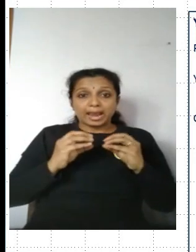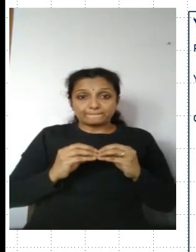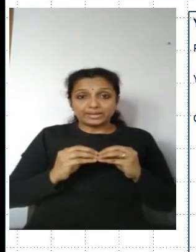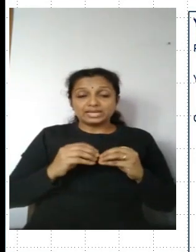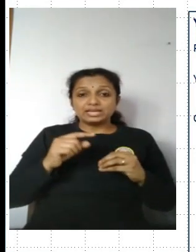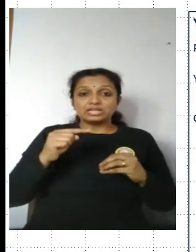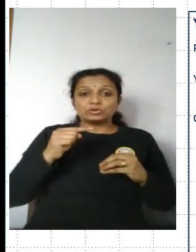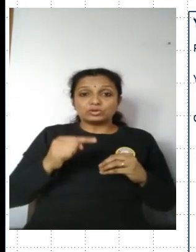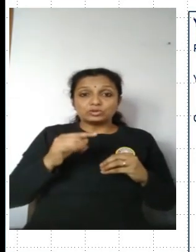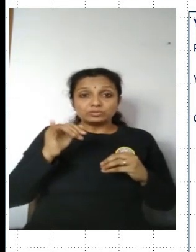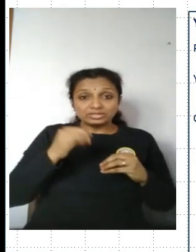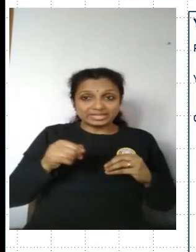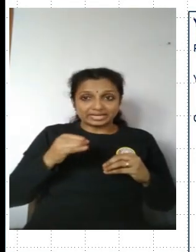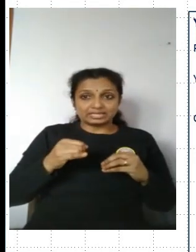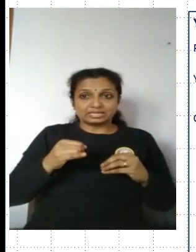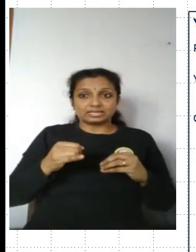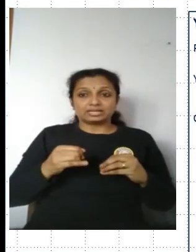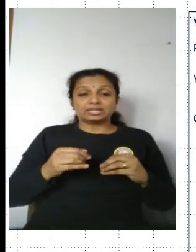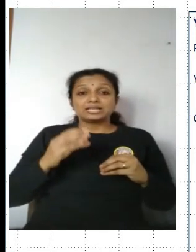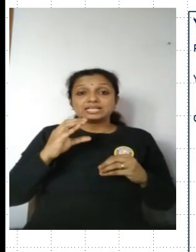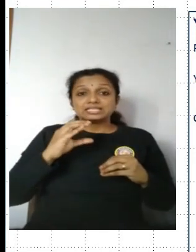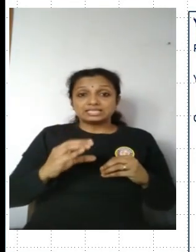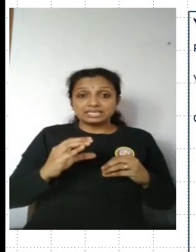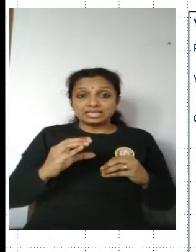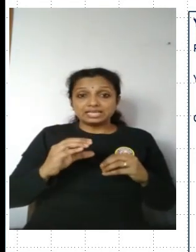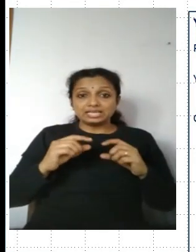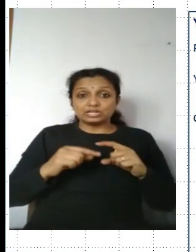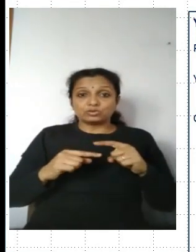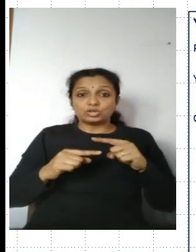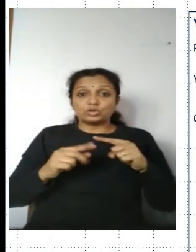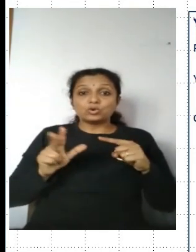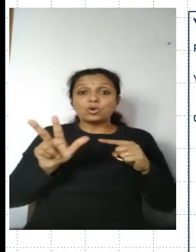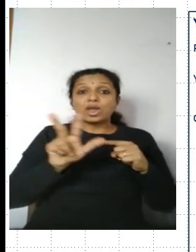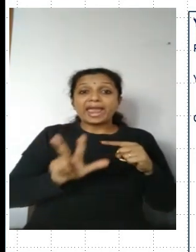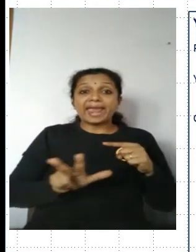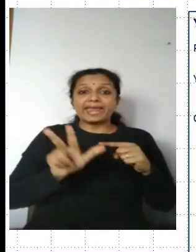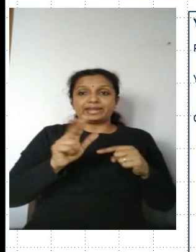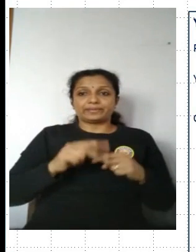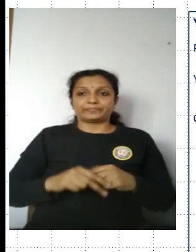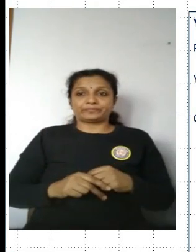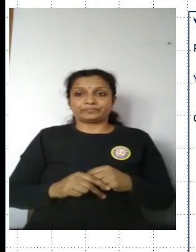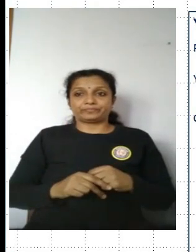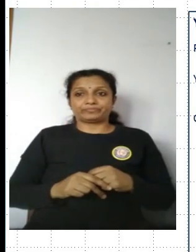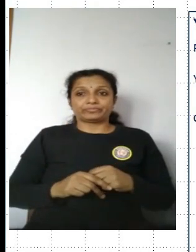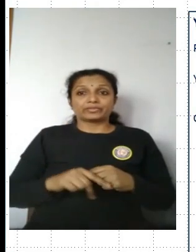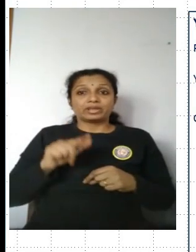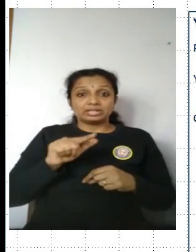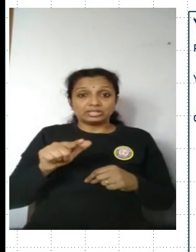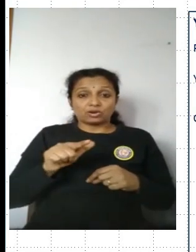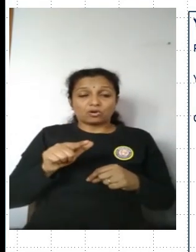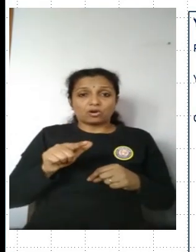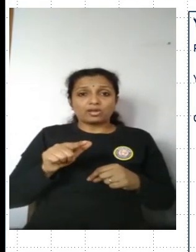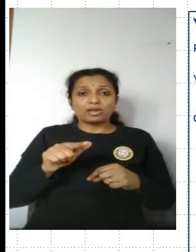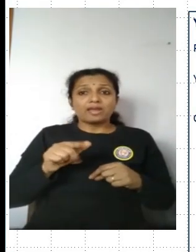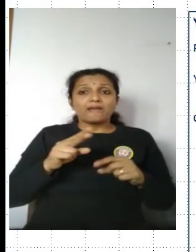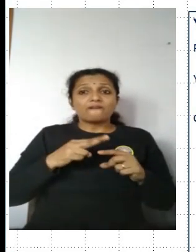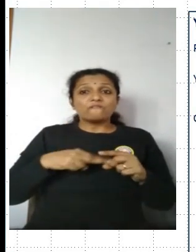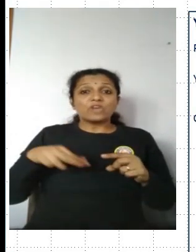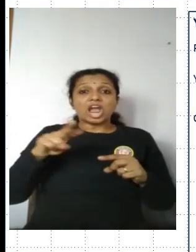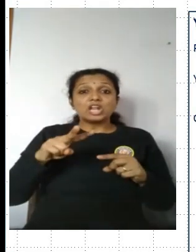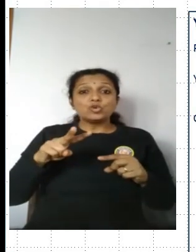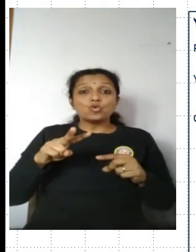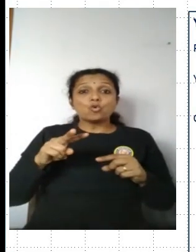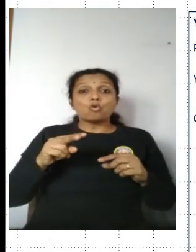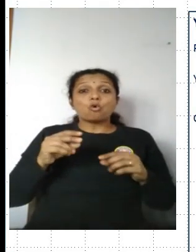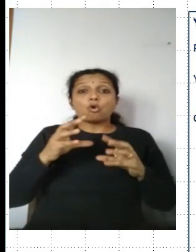of x square, x and constant terms. If